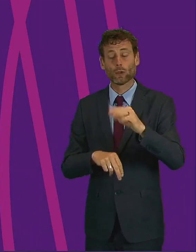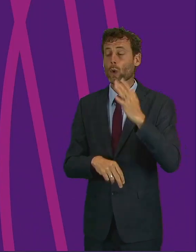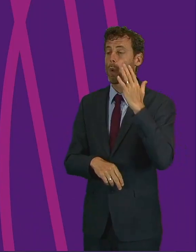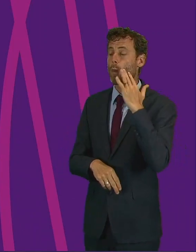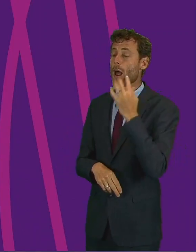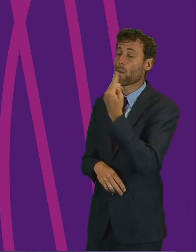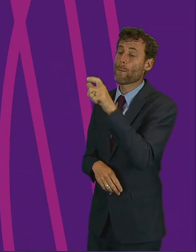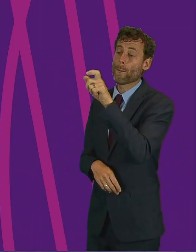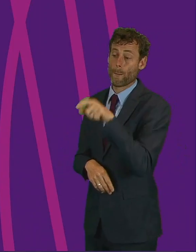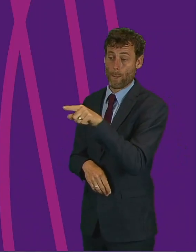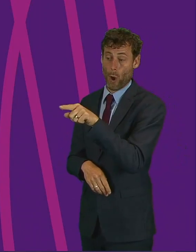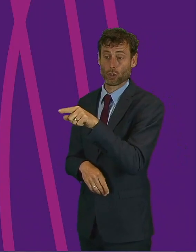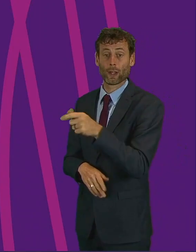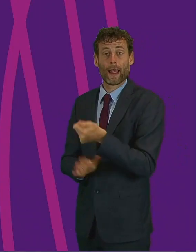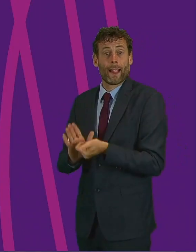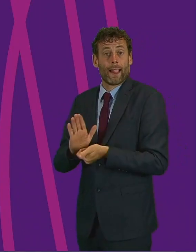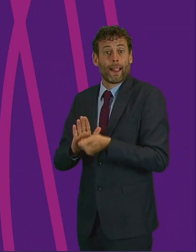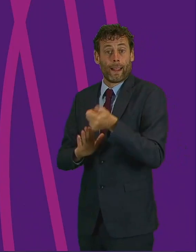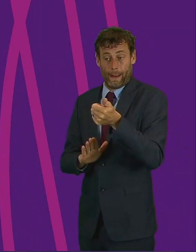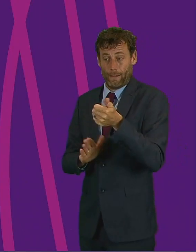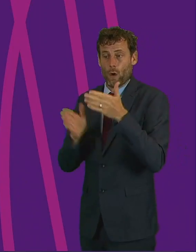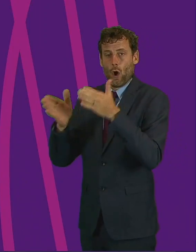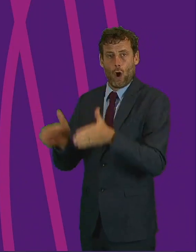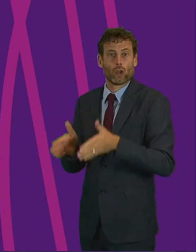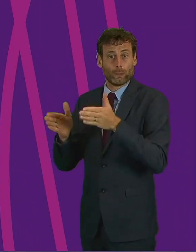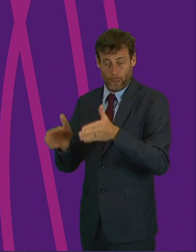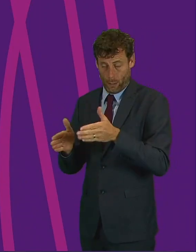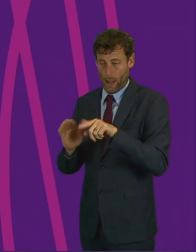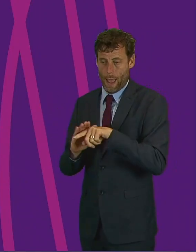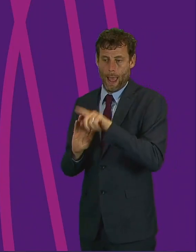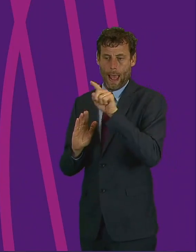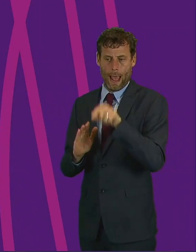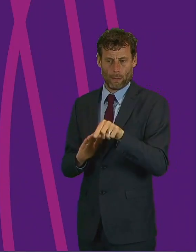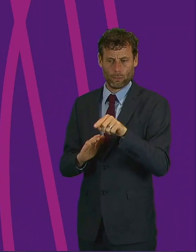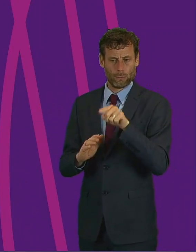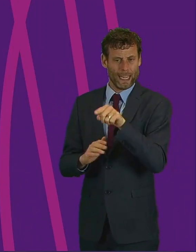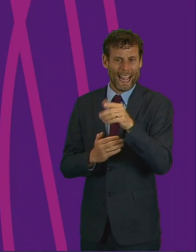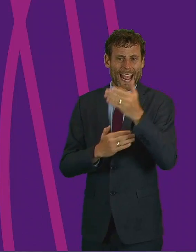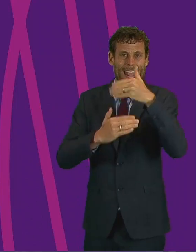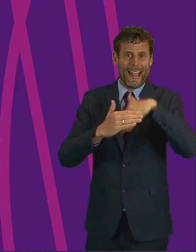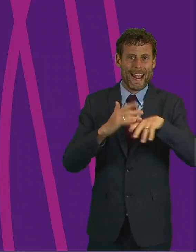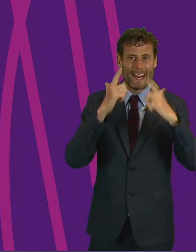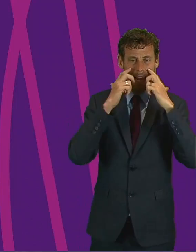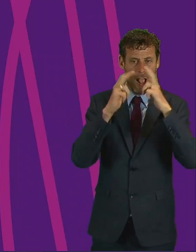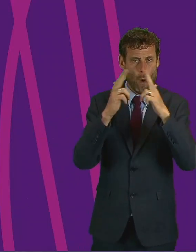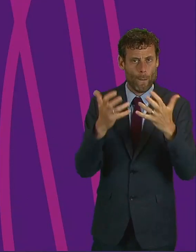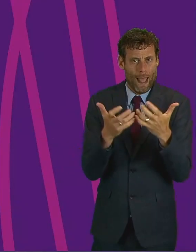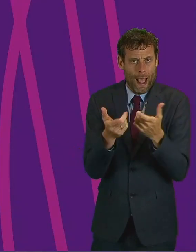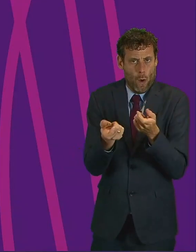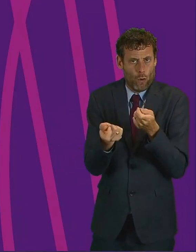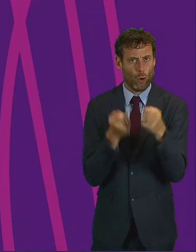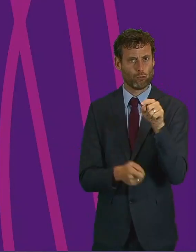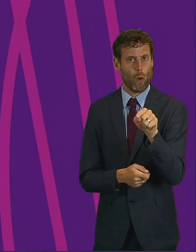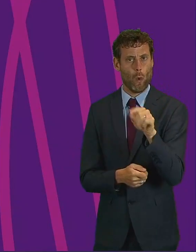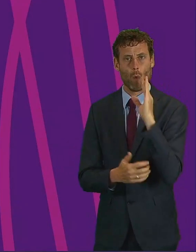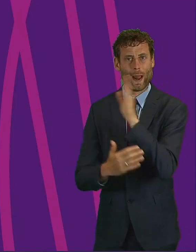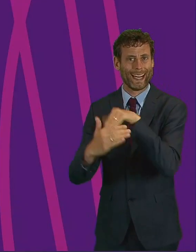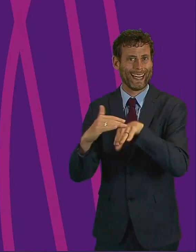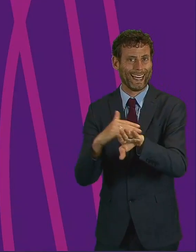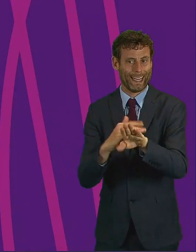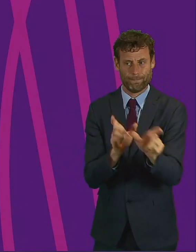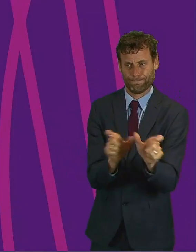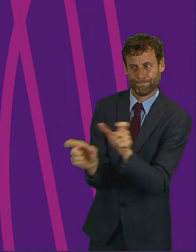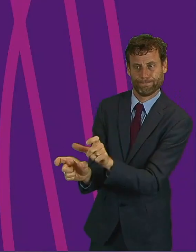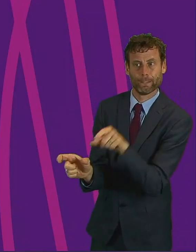to care homes, clinical risk assessment and infection prevention and control, including the measures that care home providers required